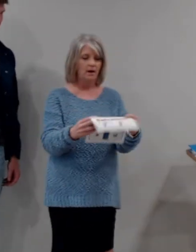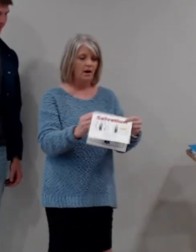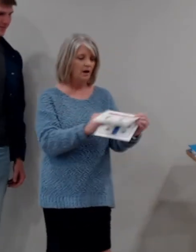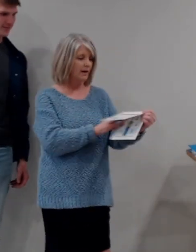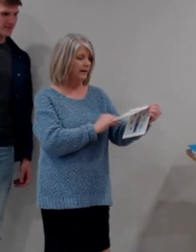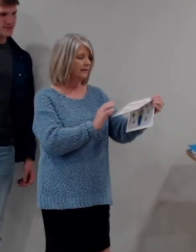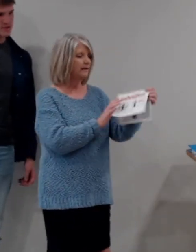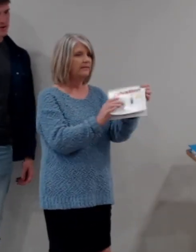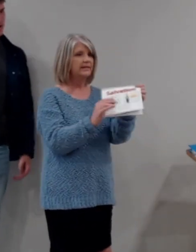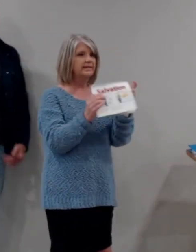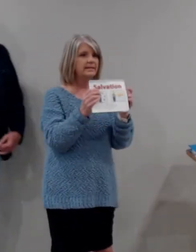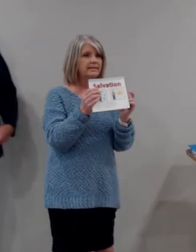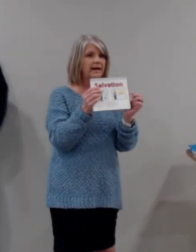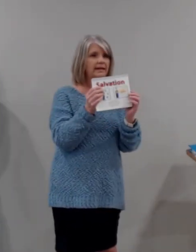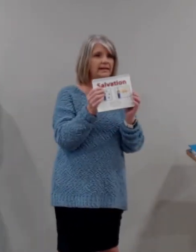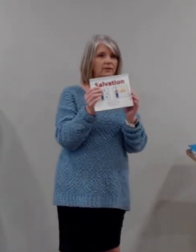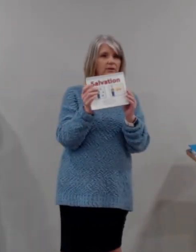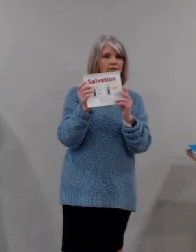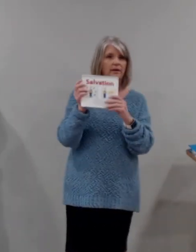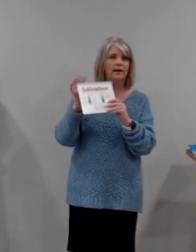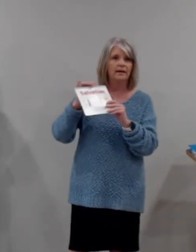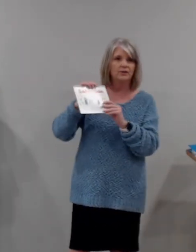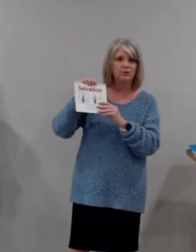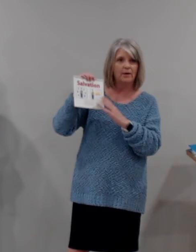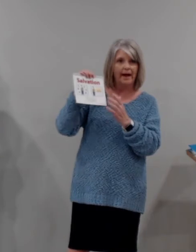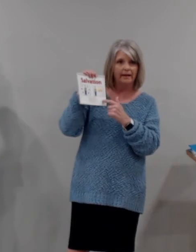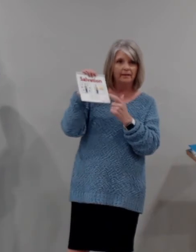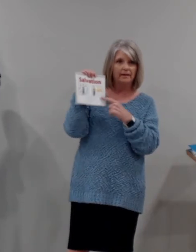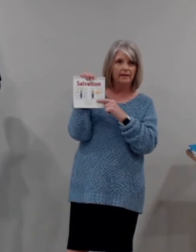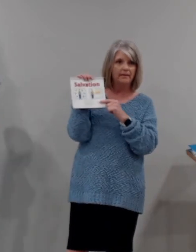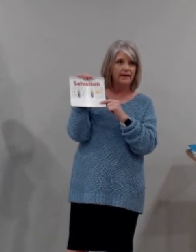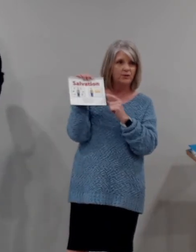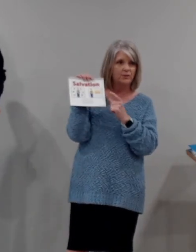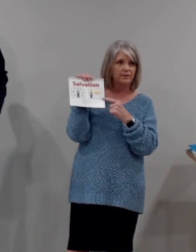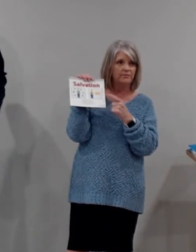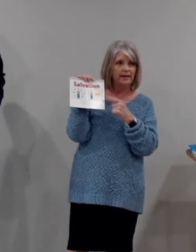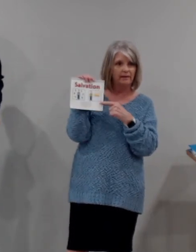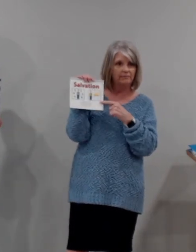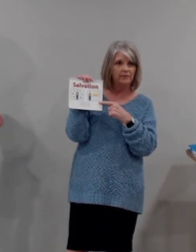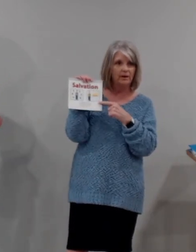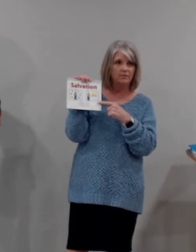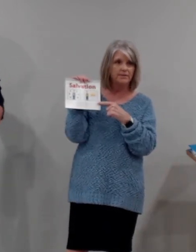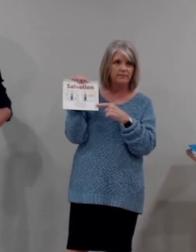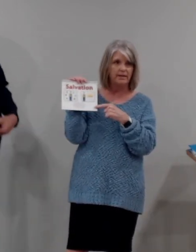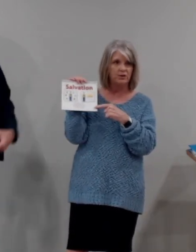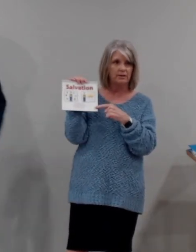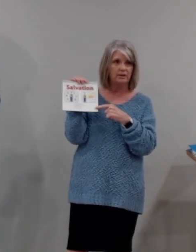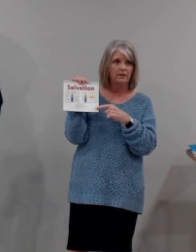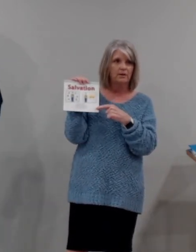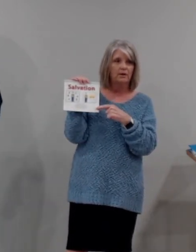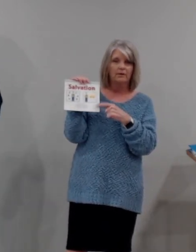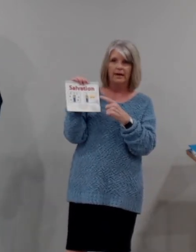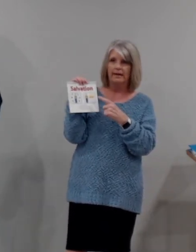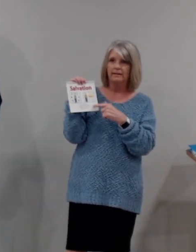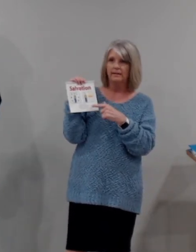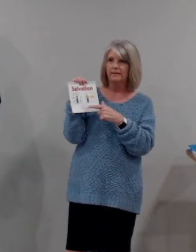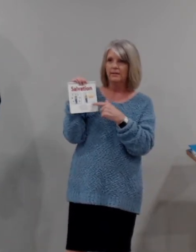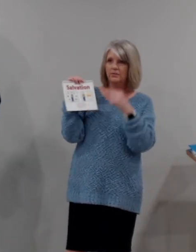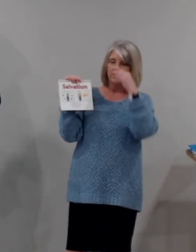All right, this is a little track that you give deaf on salvation. Okay, years